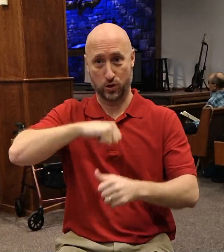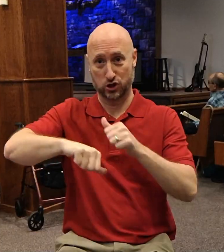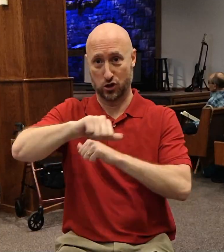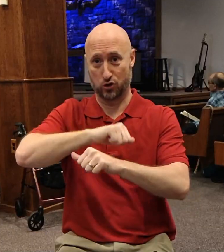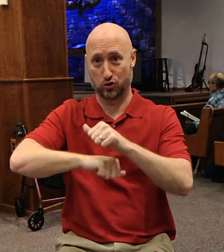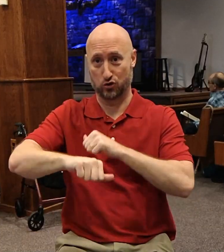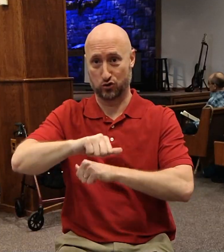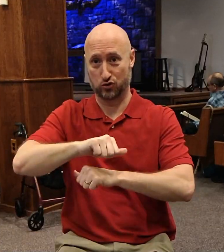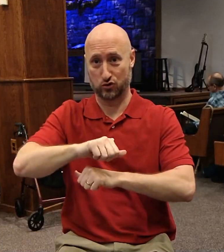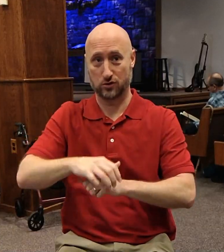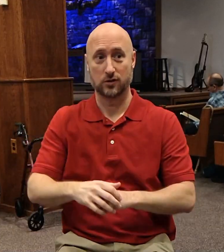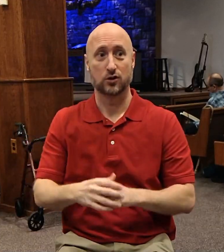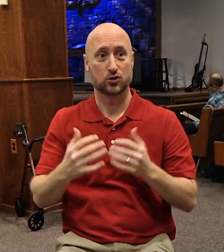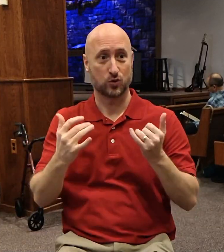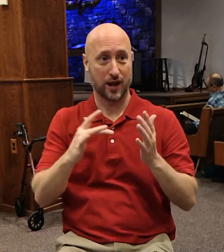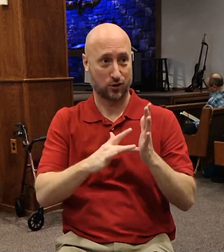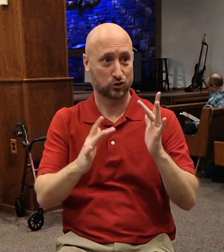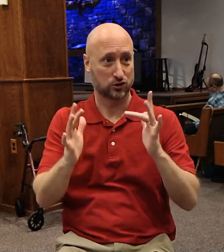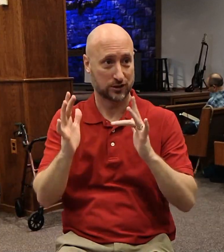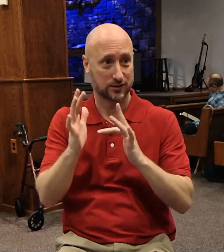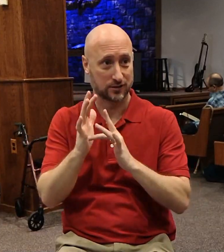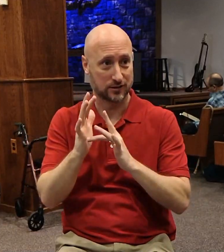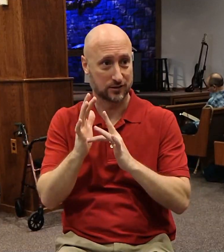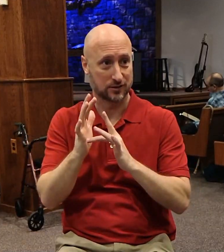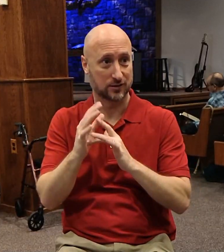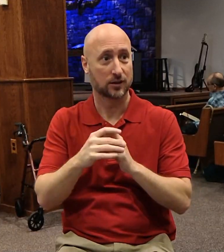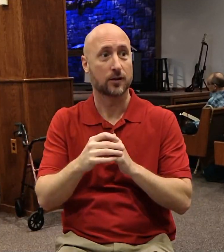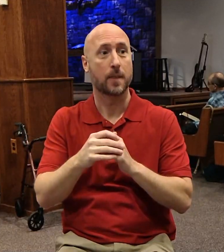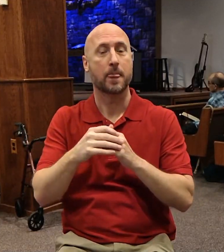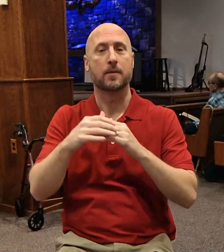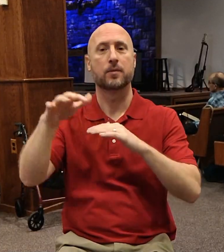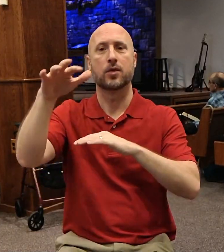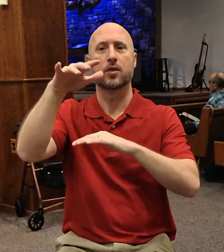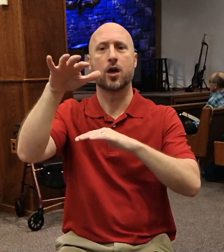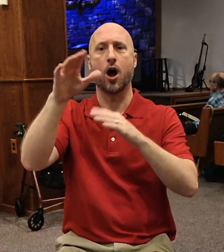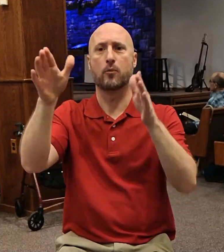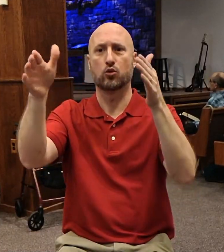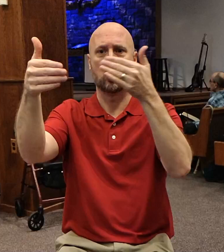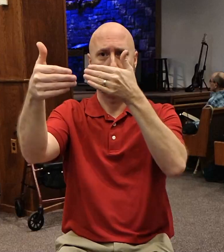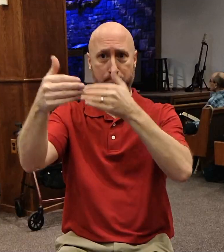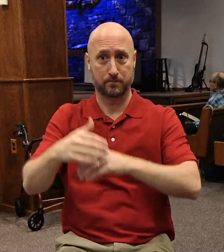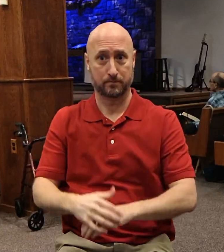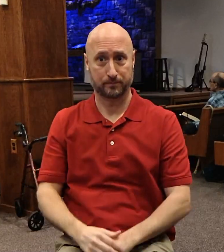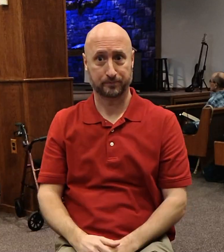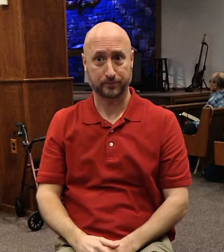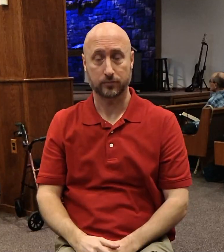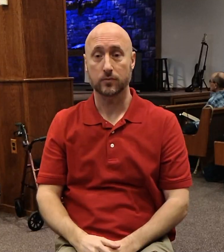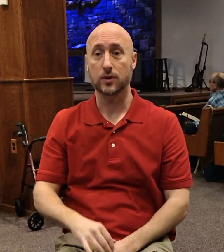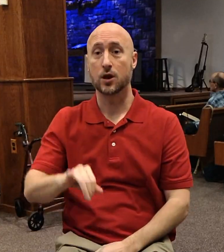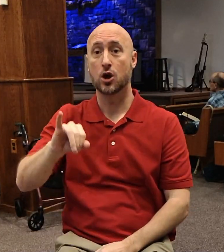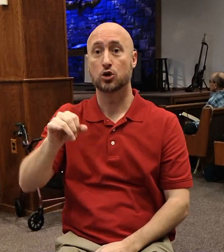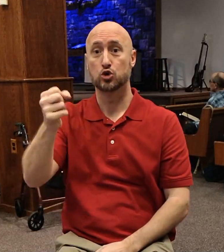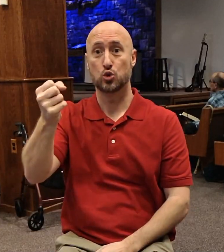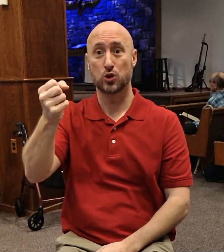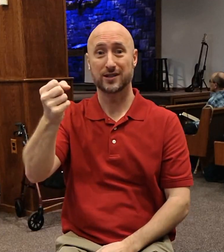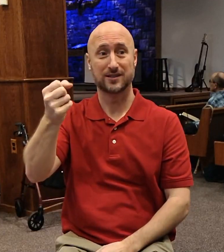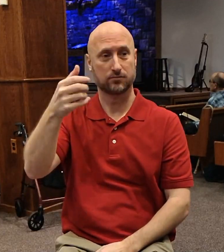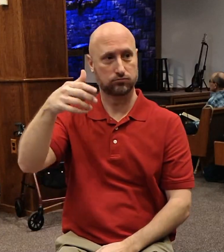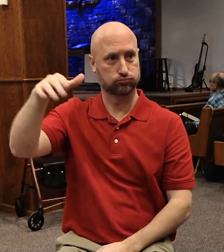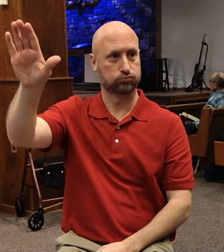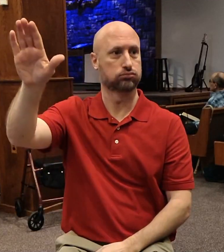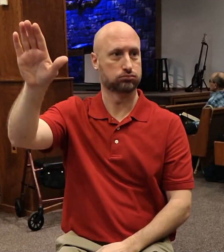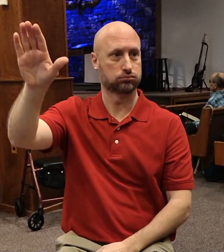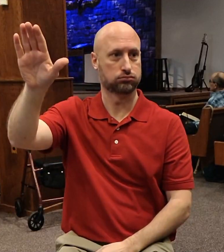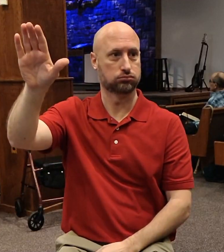another. So Jesus now in the upper room, Judas has departed. If you look